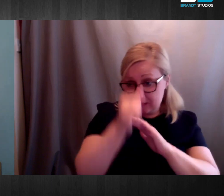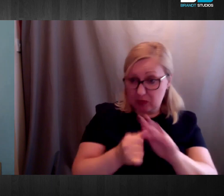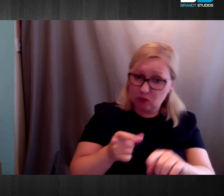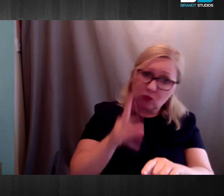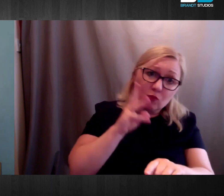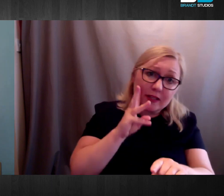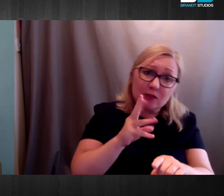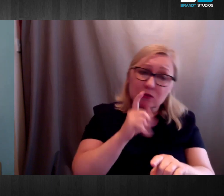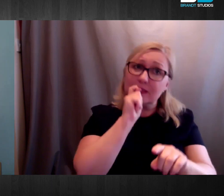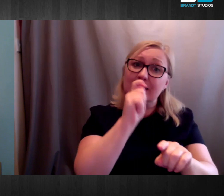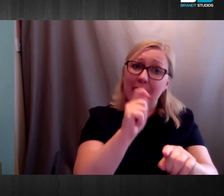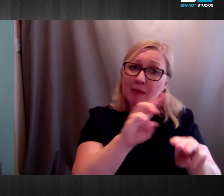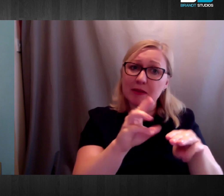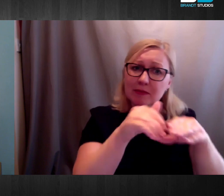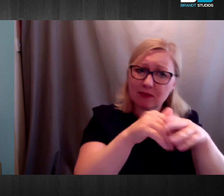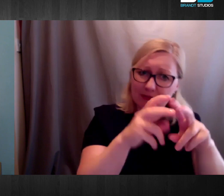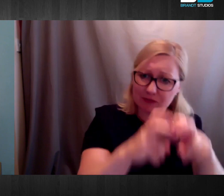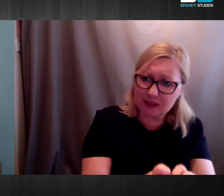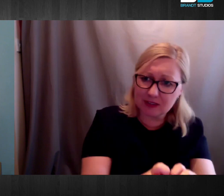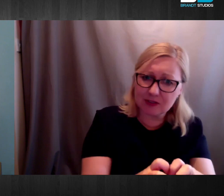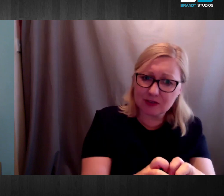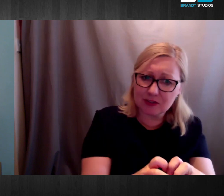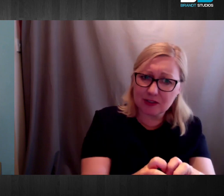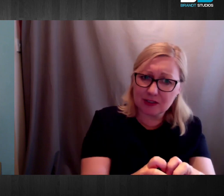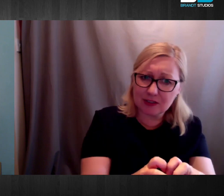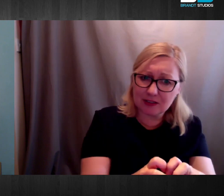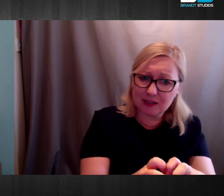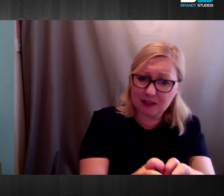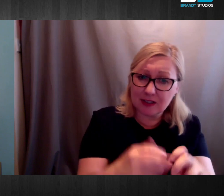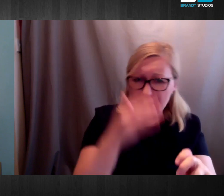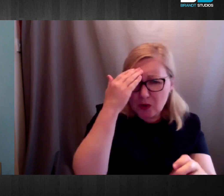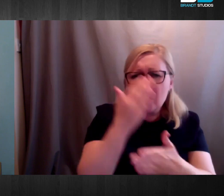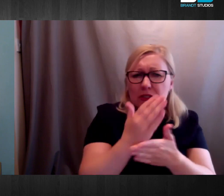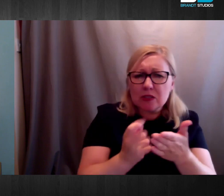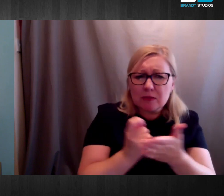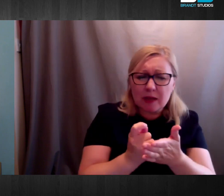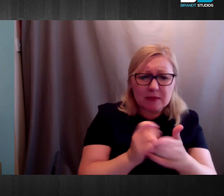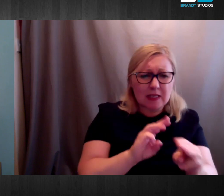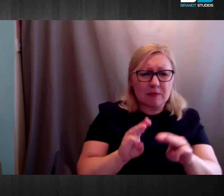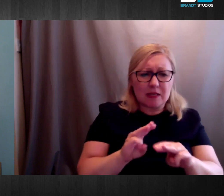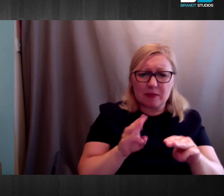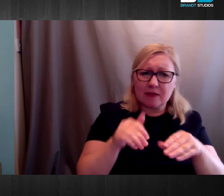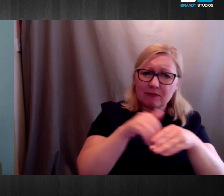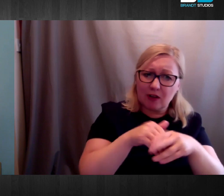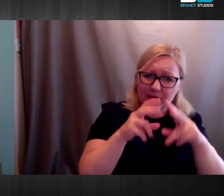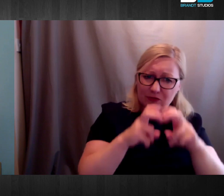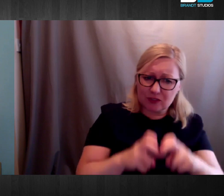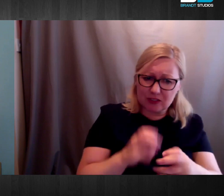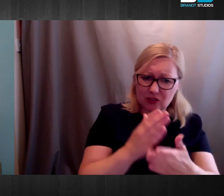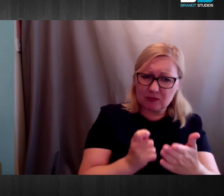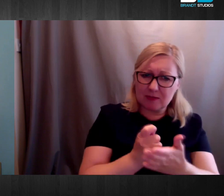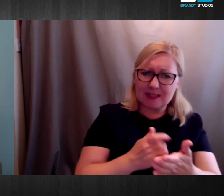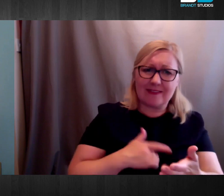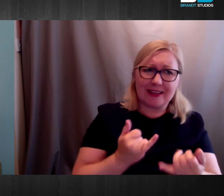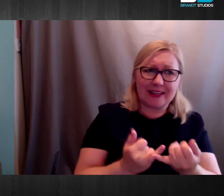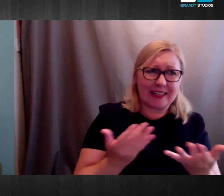is how to reach different target audiences. So as a young PPI contributor, are there ways that